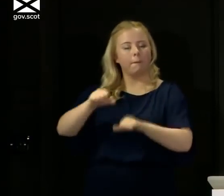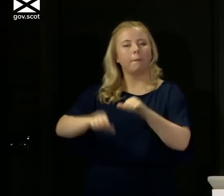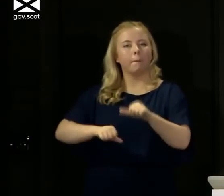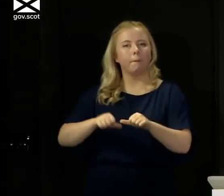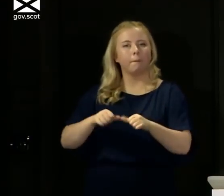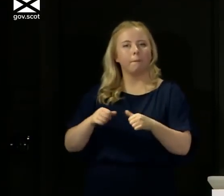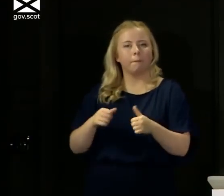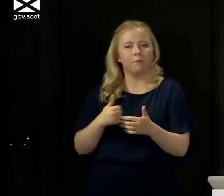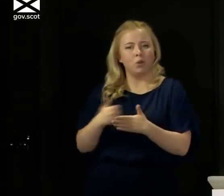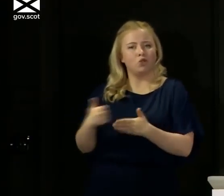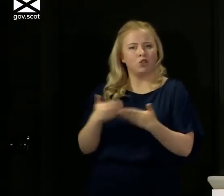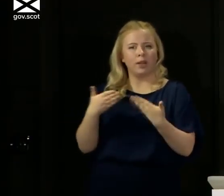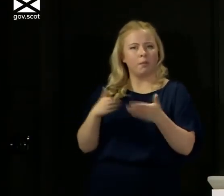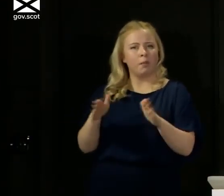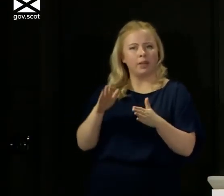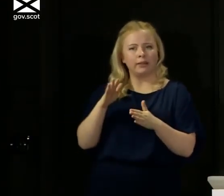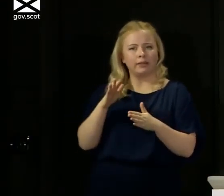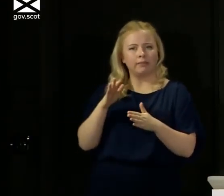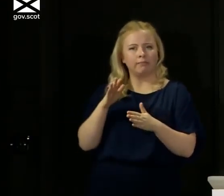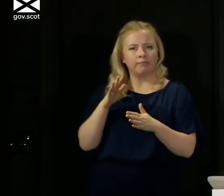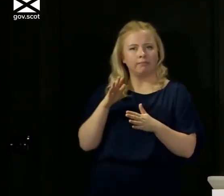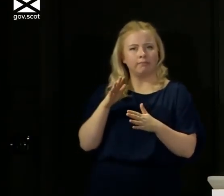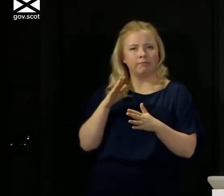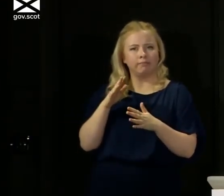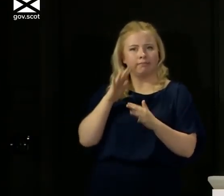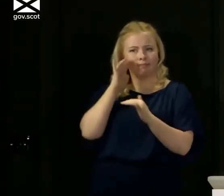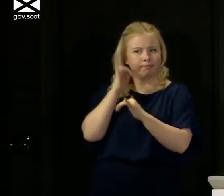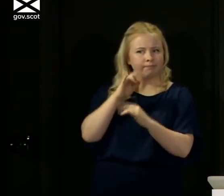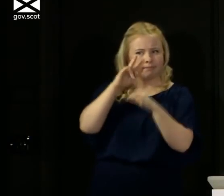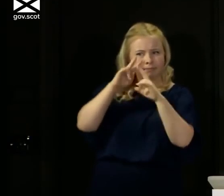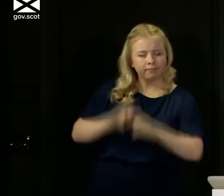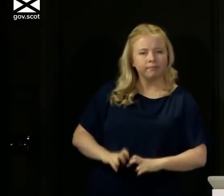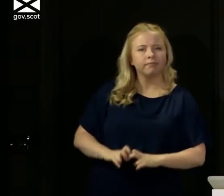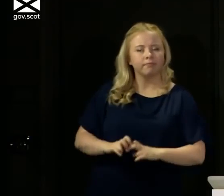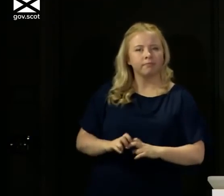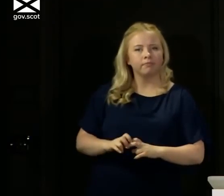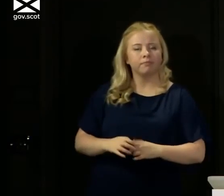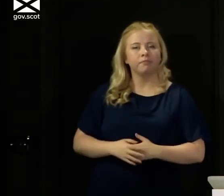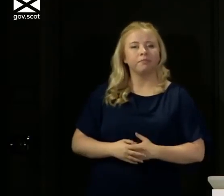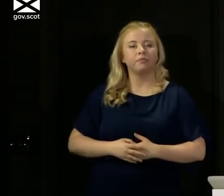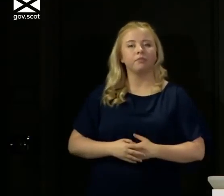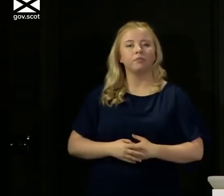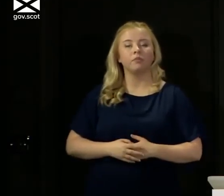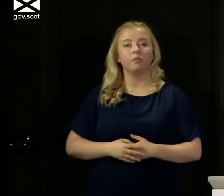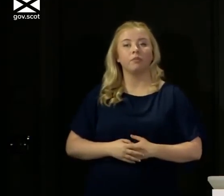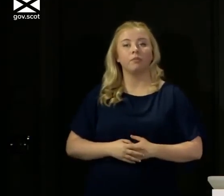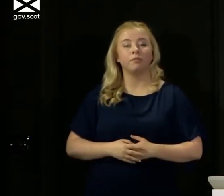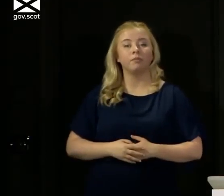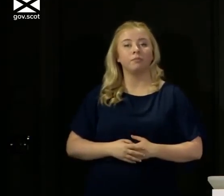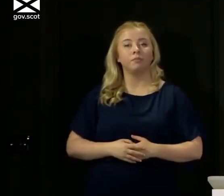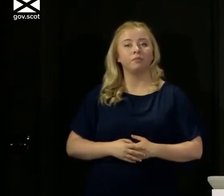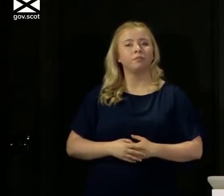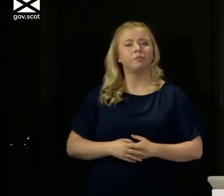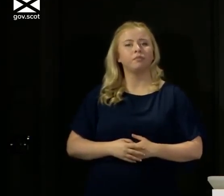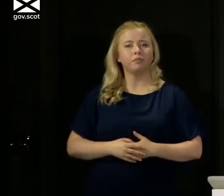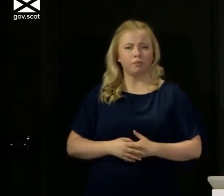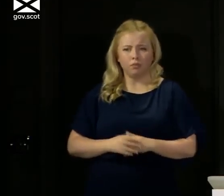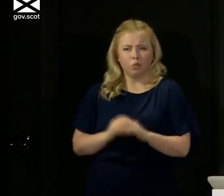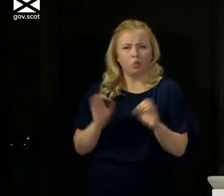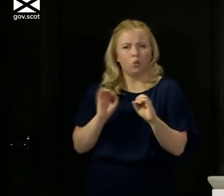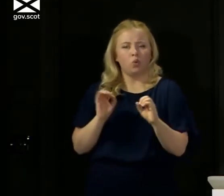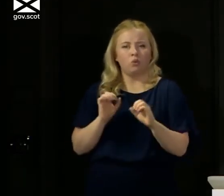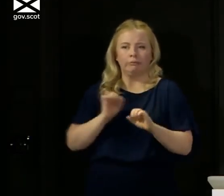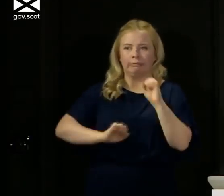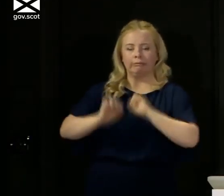public inquiries under. But what I would say right now is that there's no sense of defensiveness